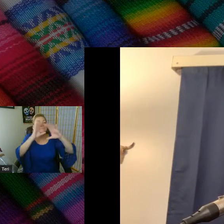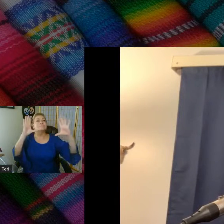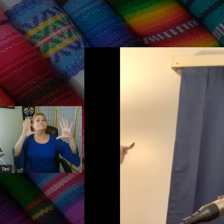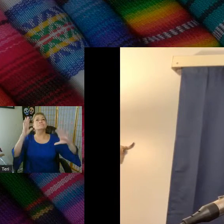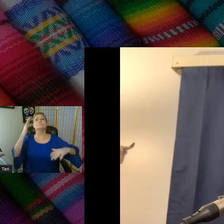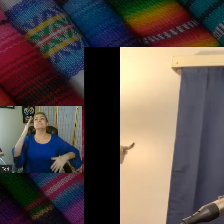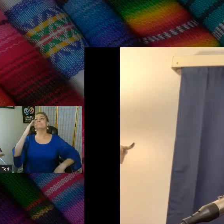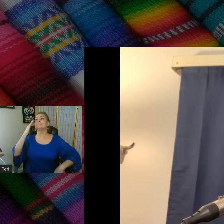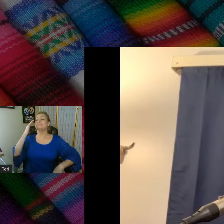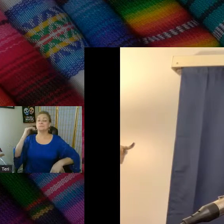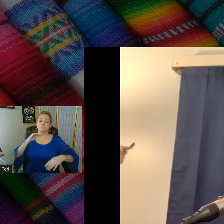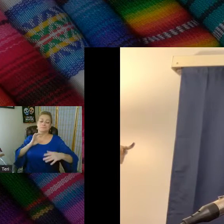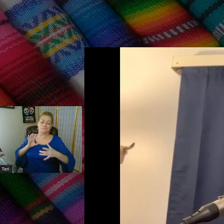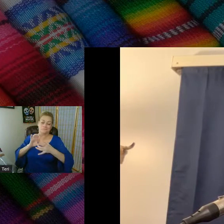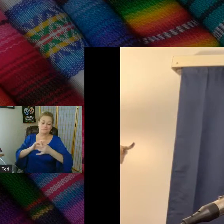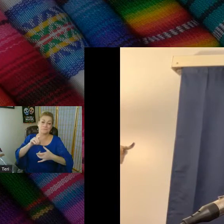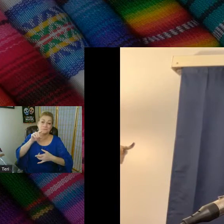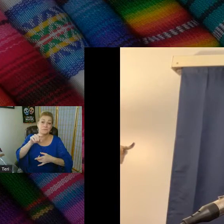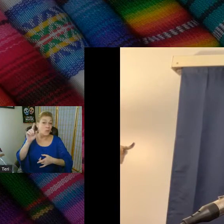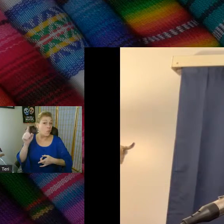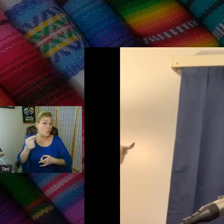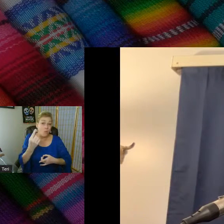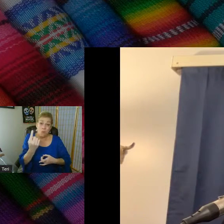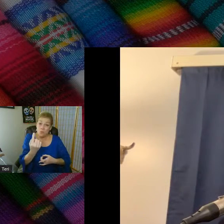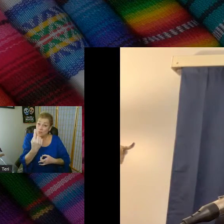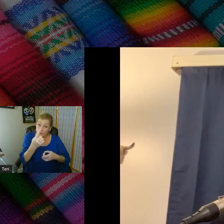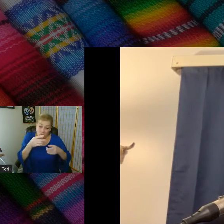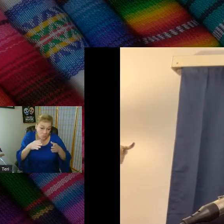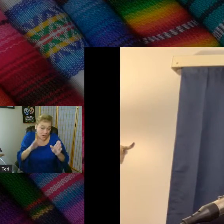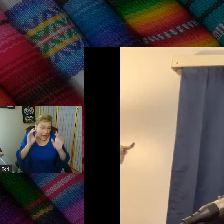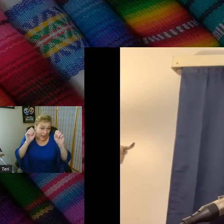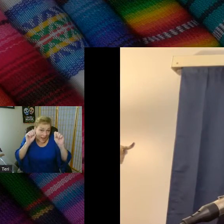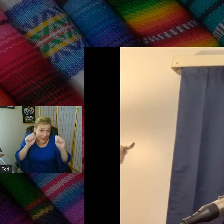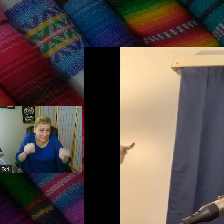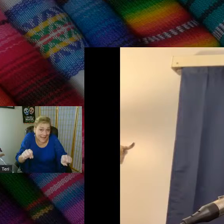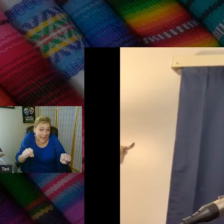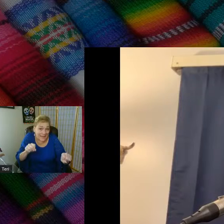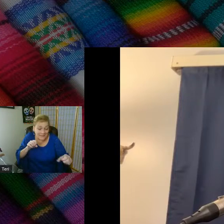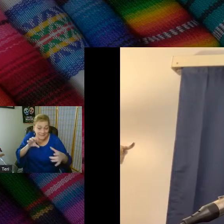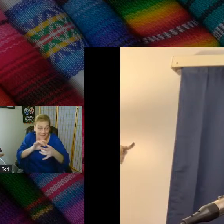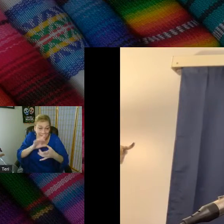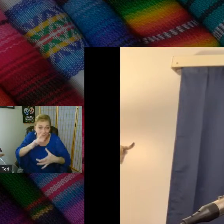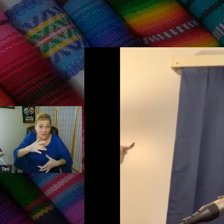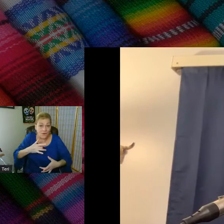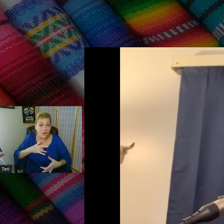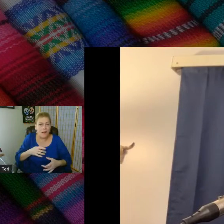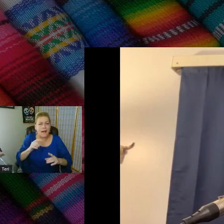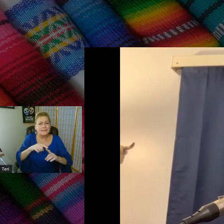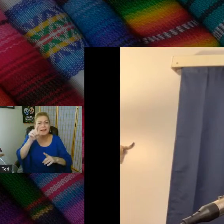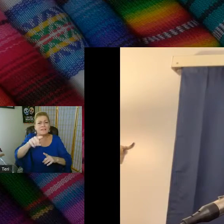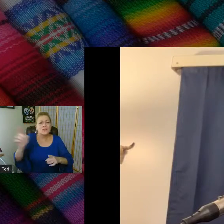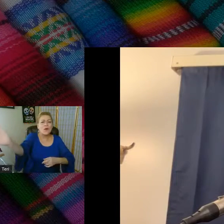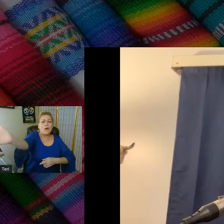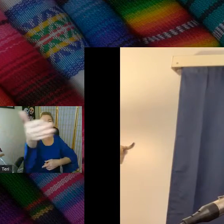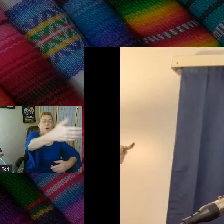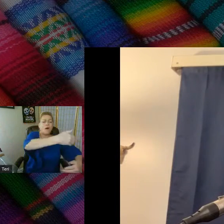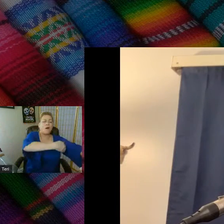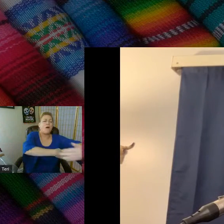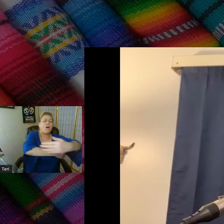the only way that I can be, until you're in my arms